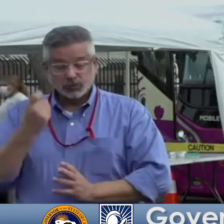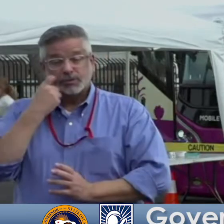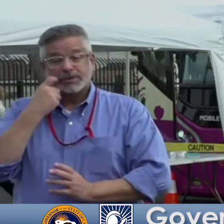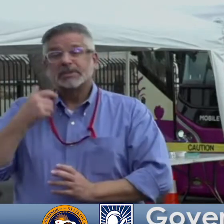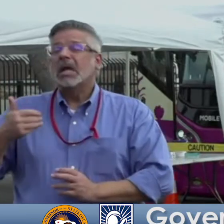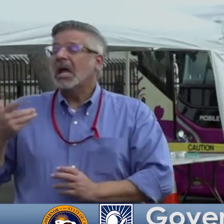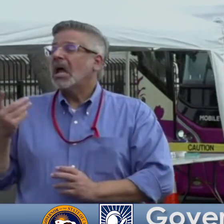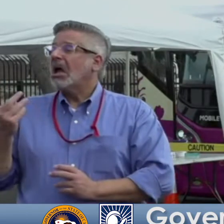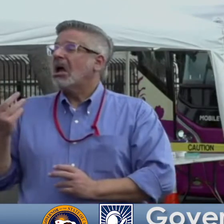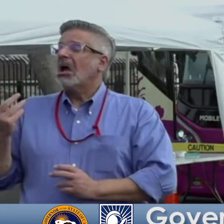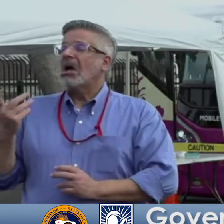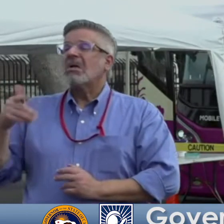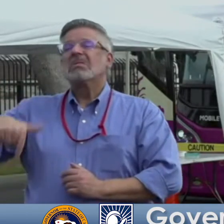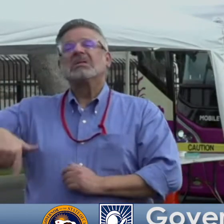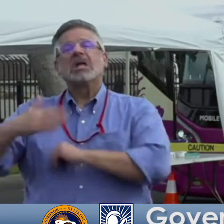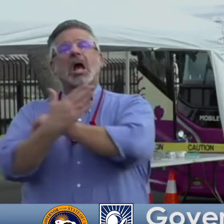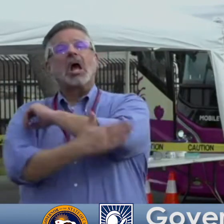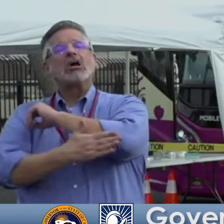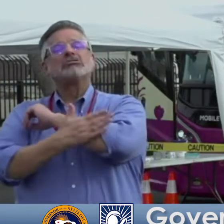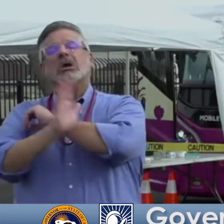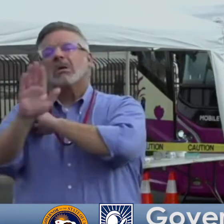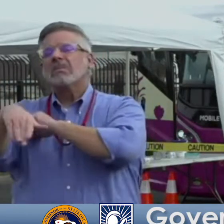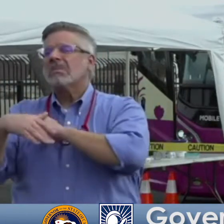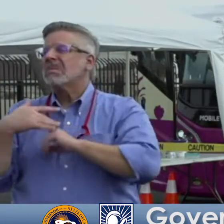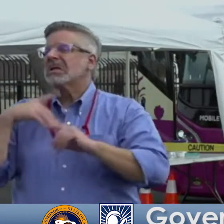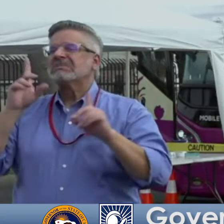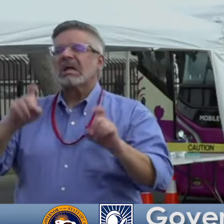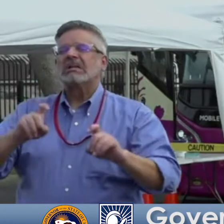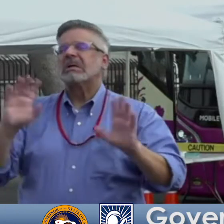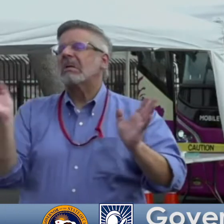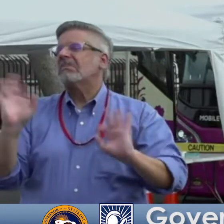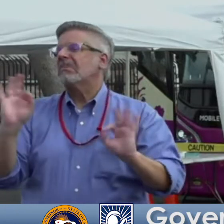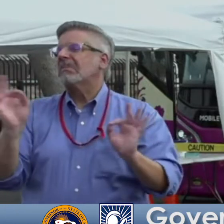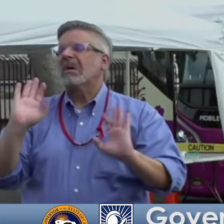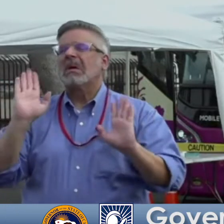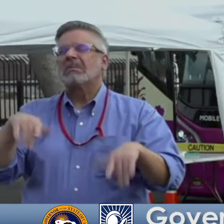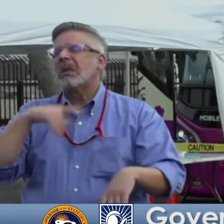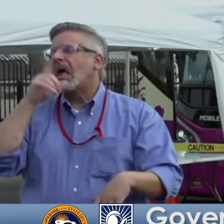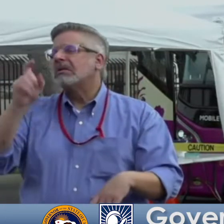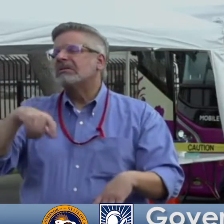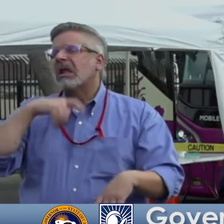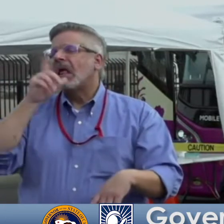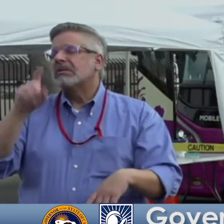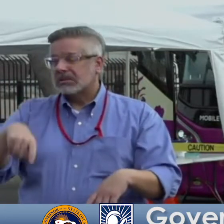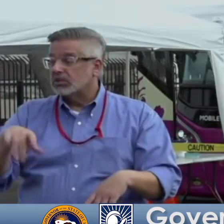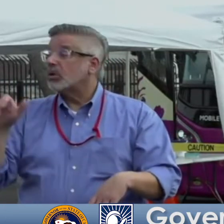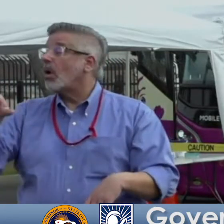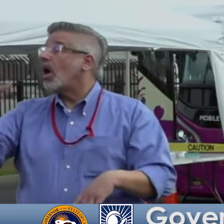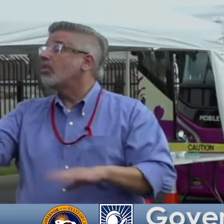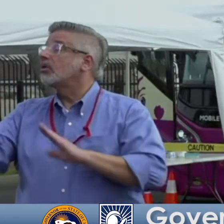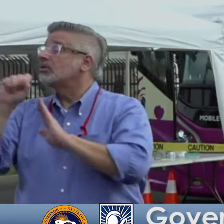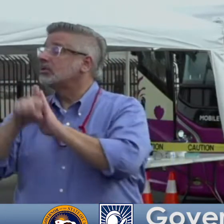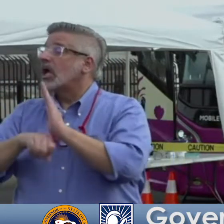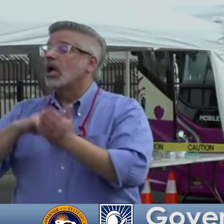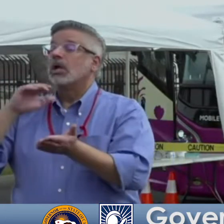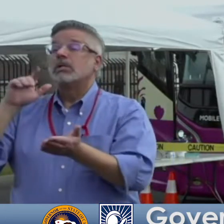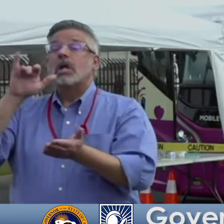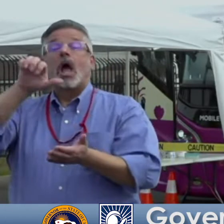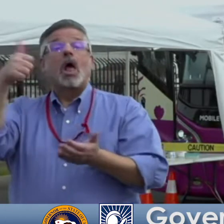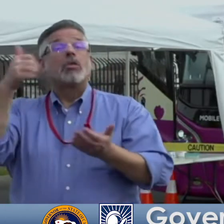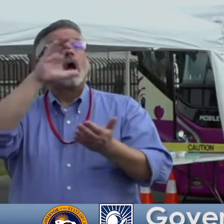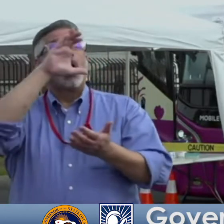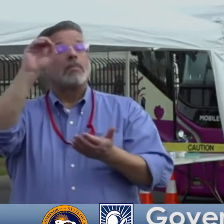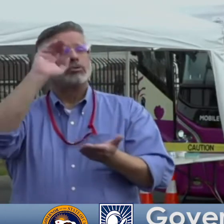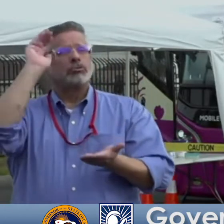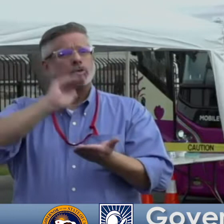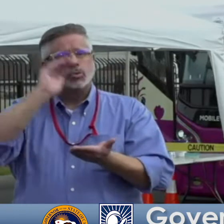country that the testing wasn't necessarily needed. So a lot of the testing facilities or companies rather started reducing their supply and manufacturing rate, only